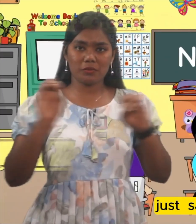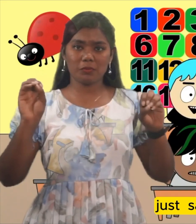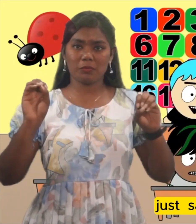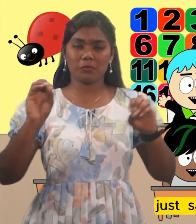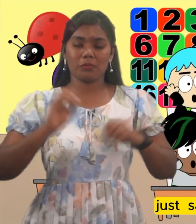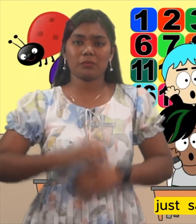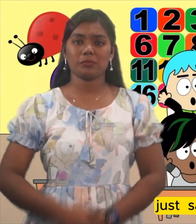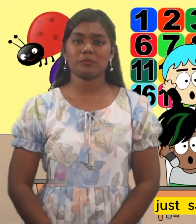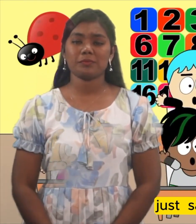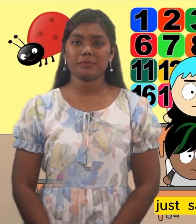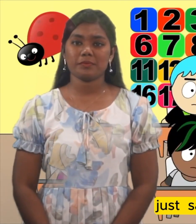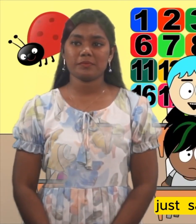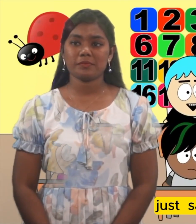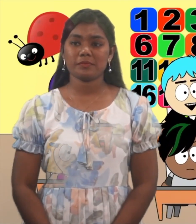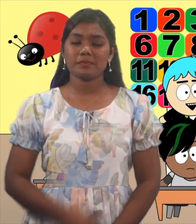Just say no.